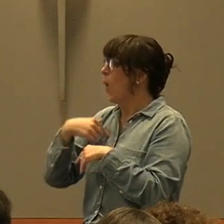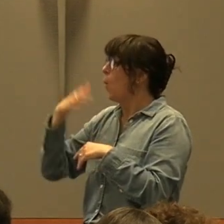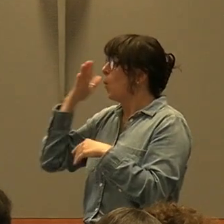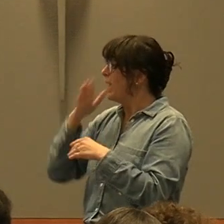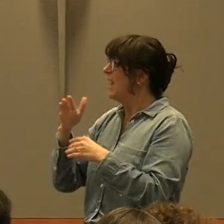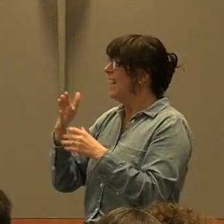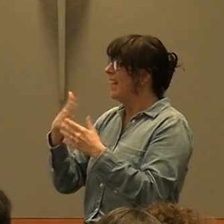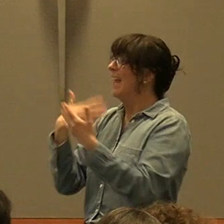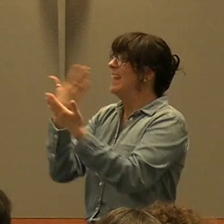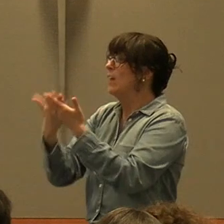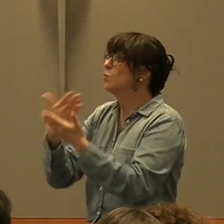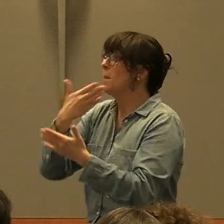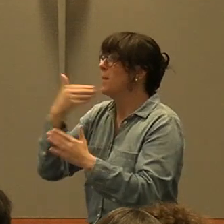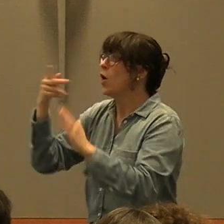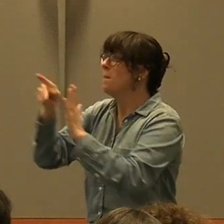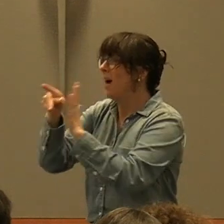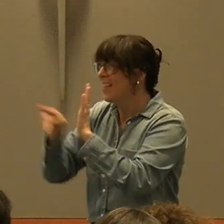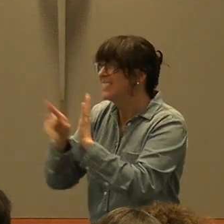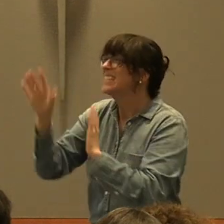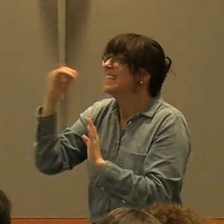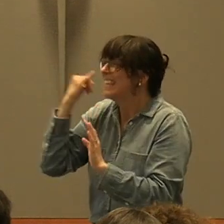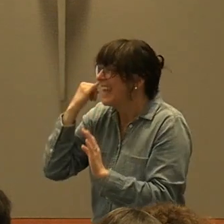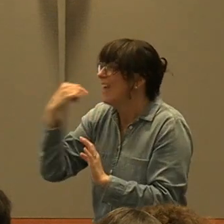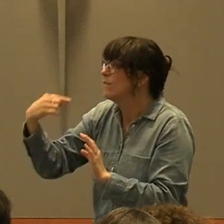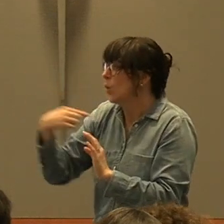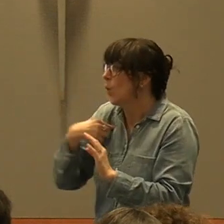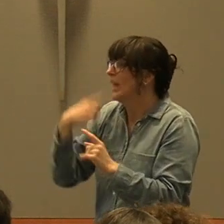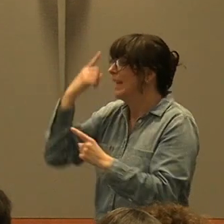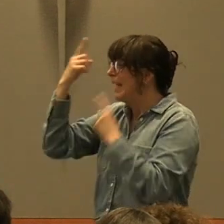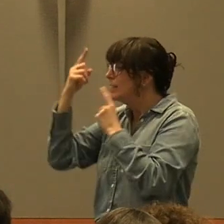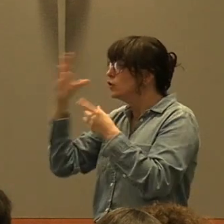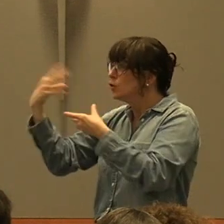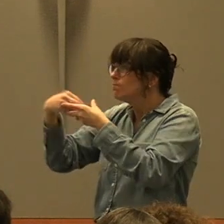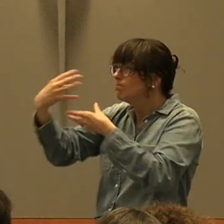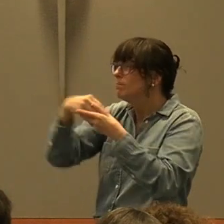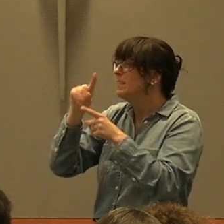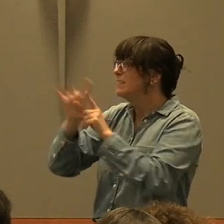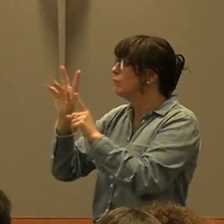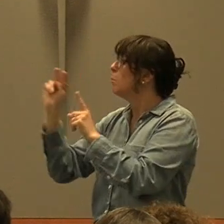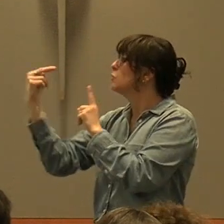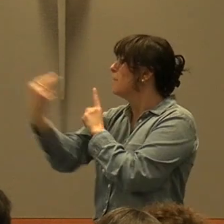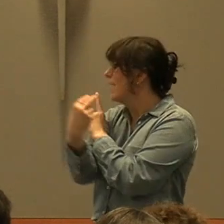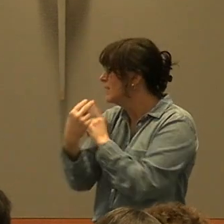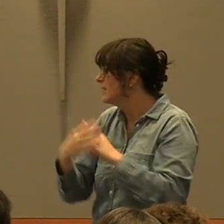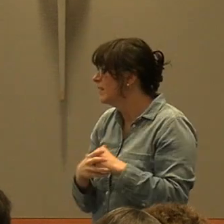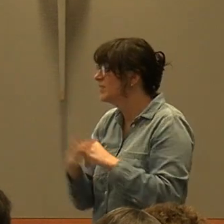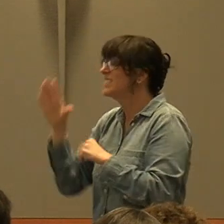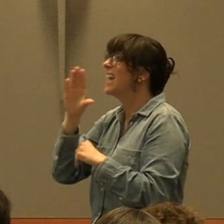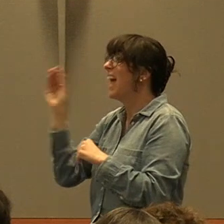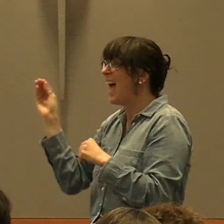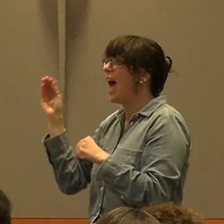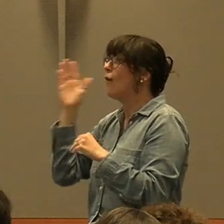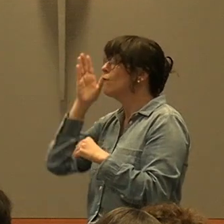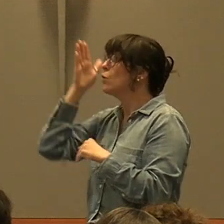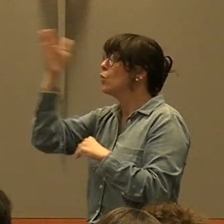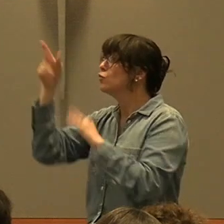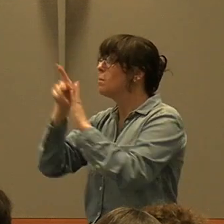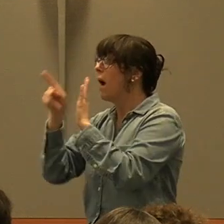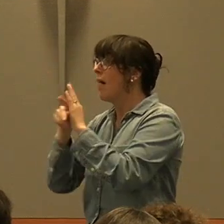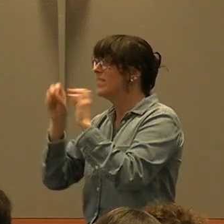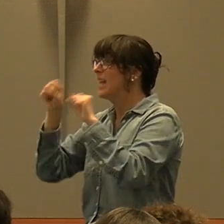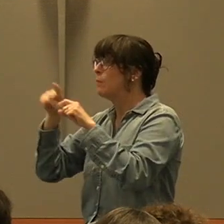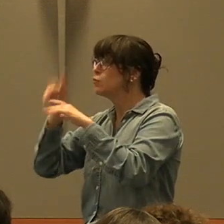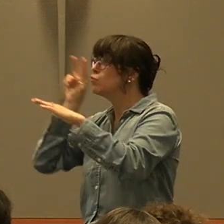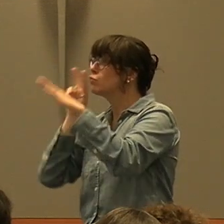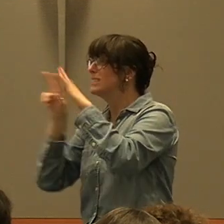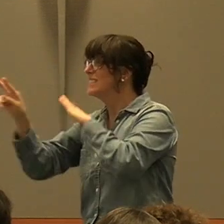better policies if we take into consideration different views. And we're going to get more predictable future policies